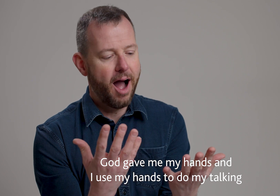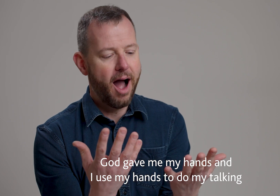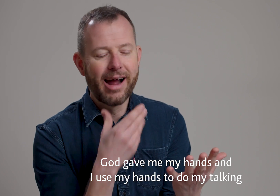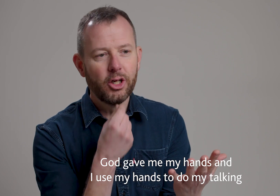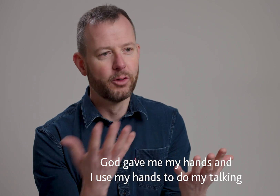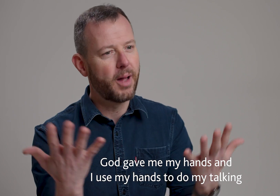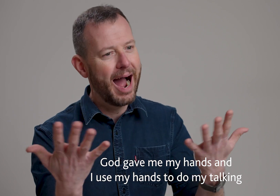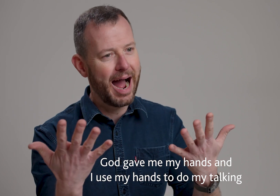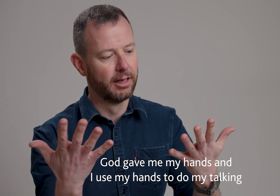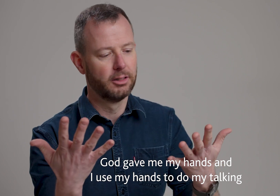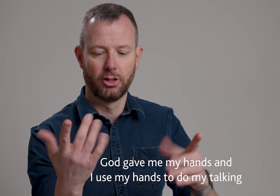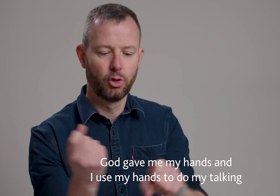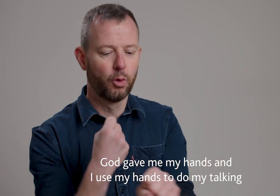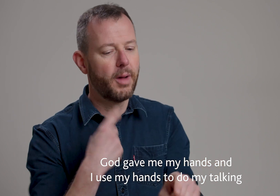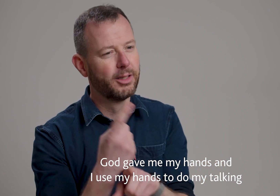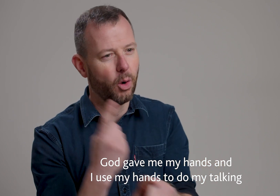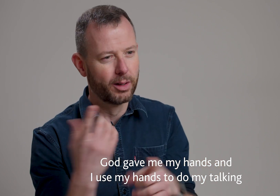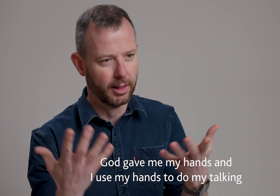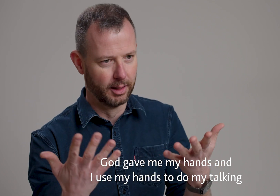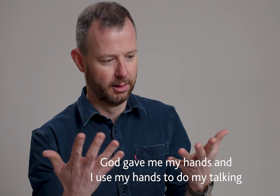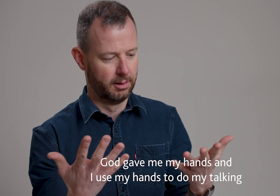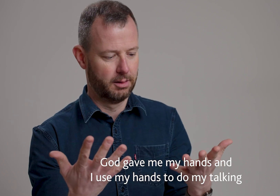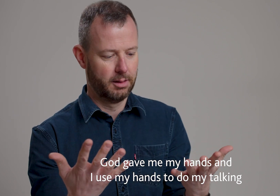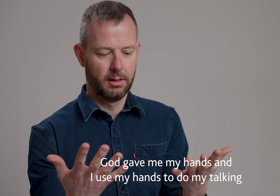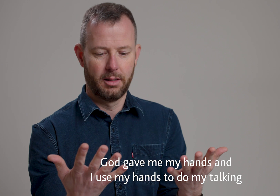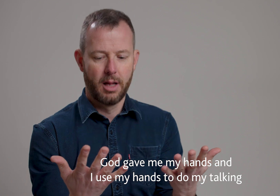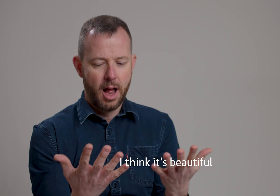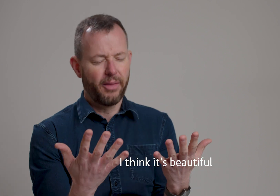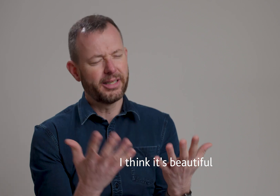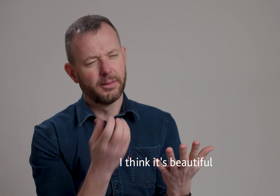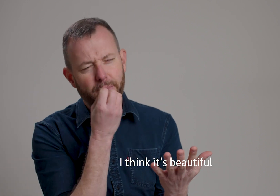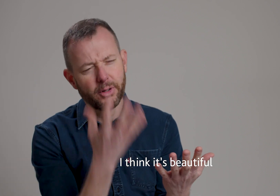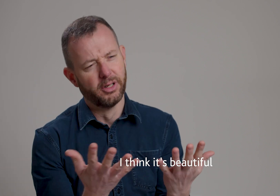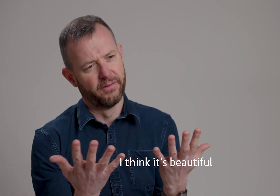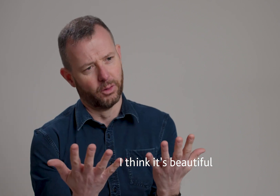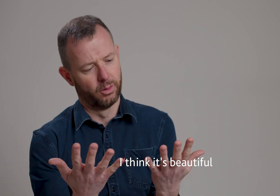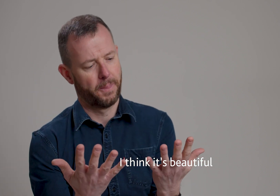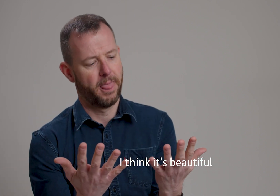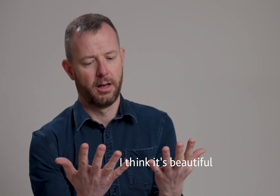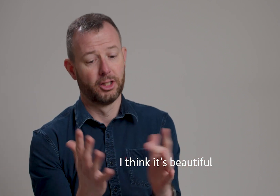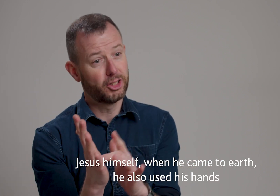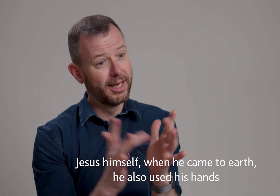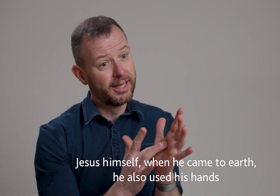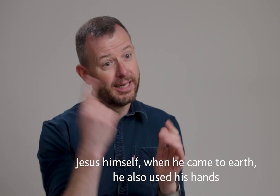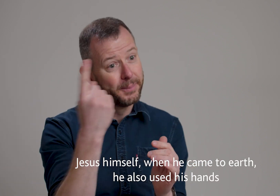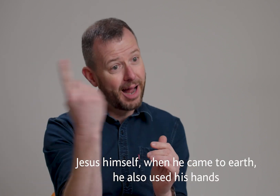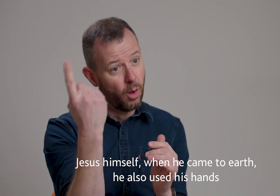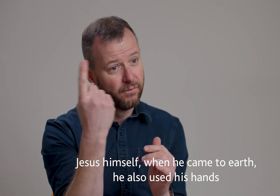And I hid my hand into my token. I think it's truthful. Data he told